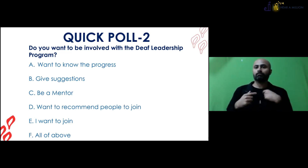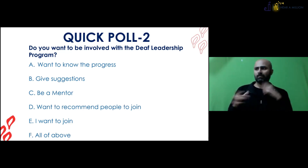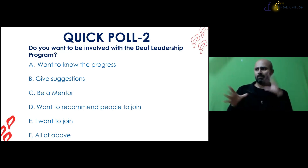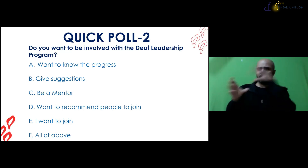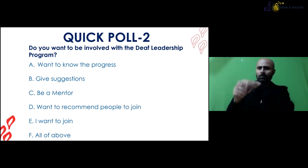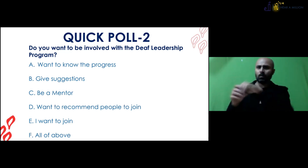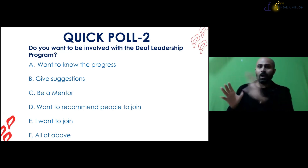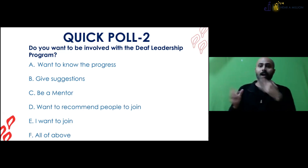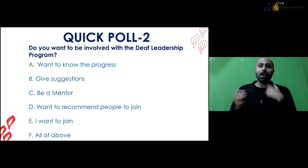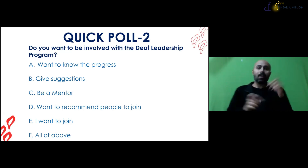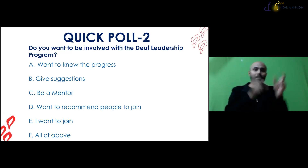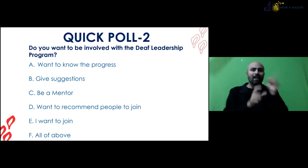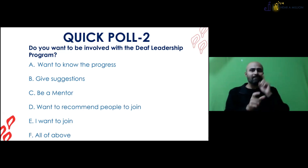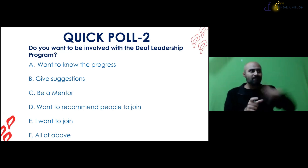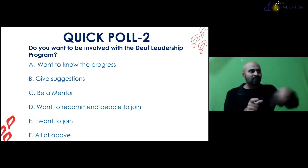D.